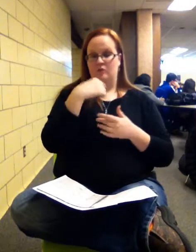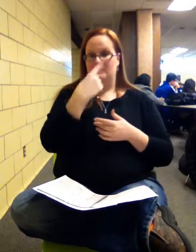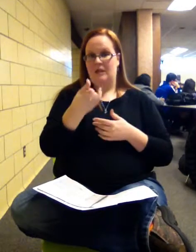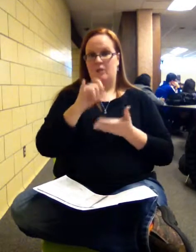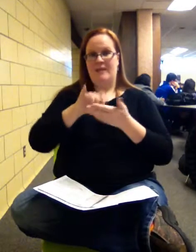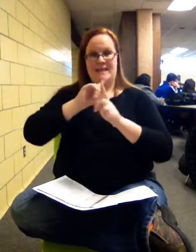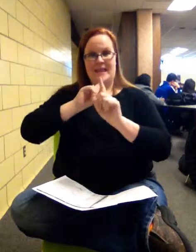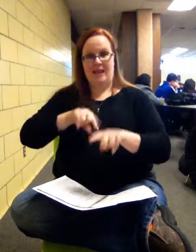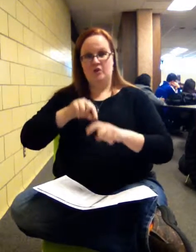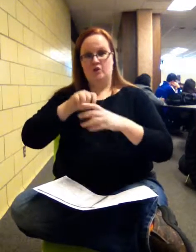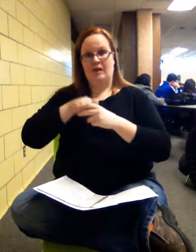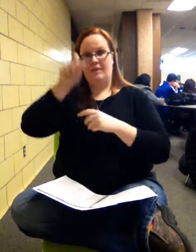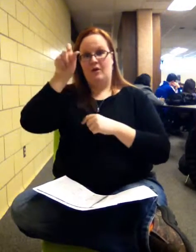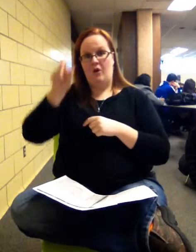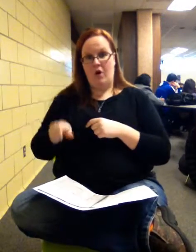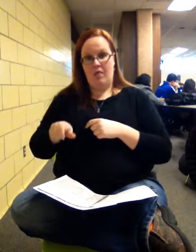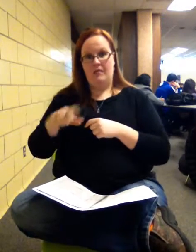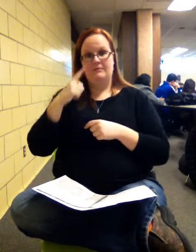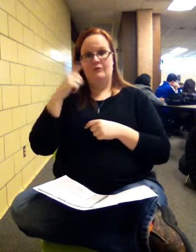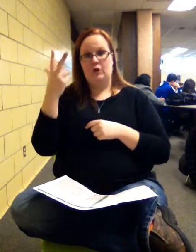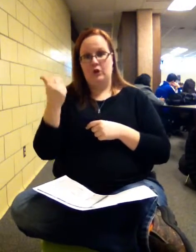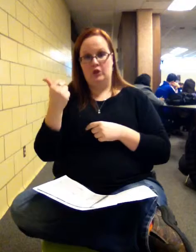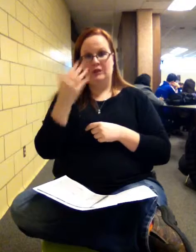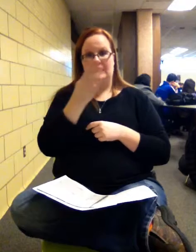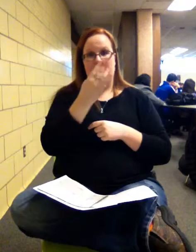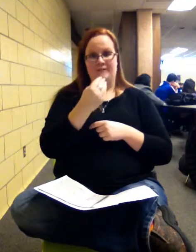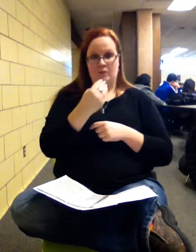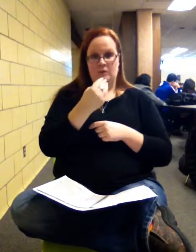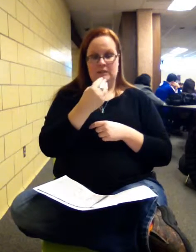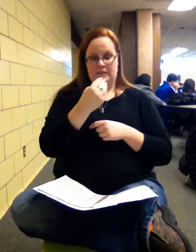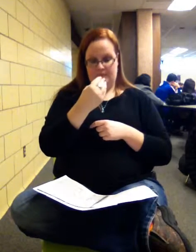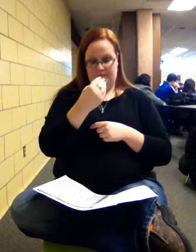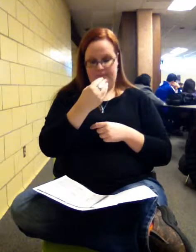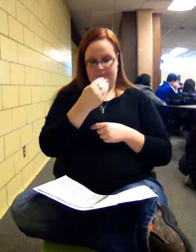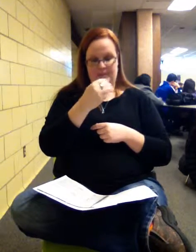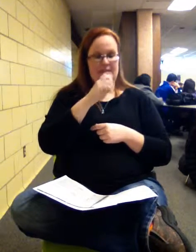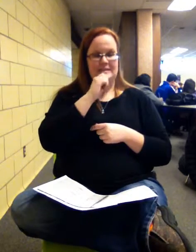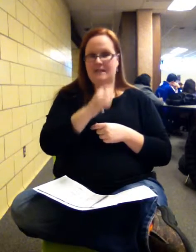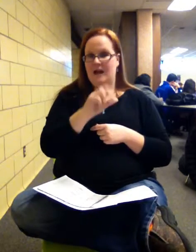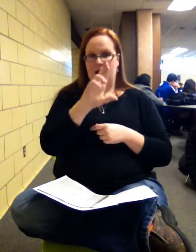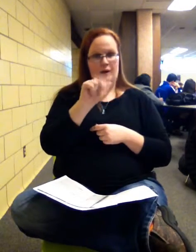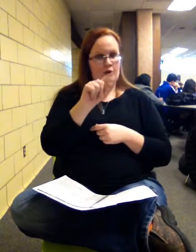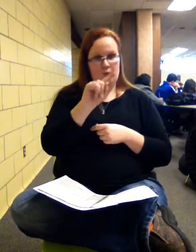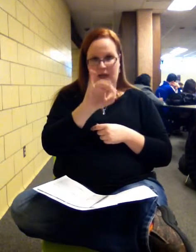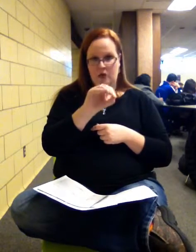the column for 13 and 14 isn't a ratio, it's a percent.